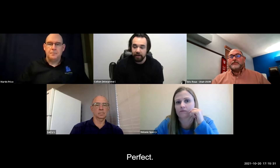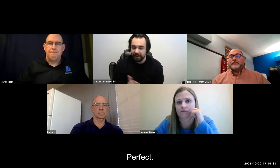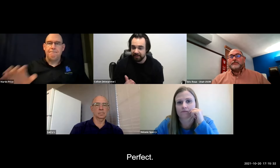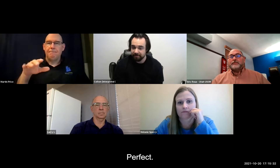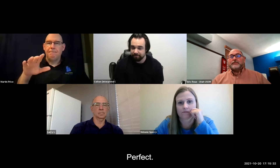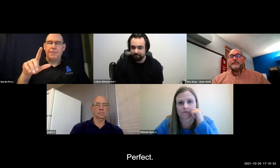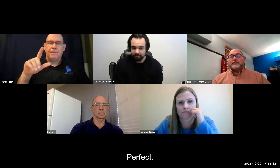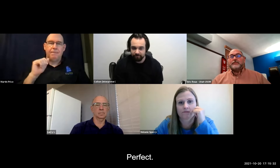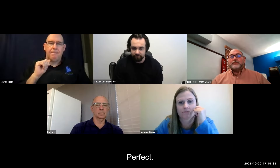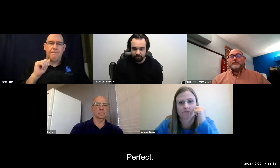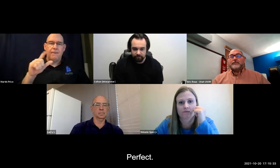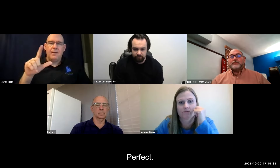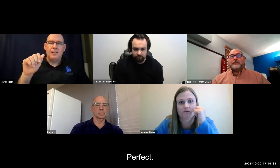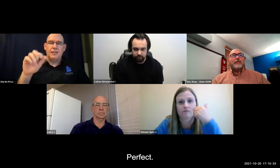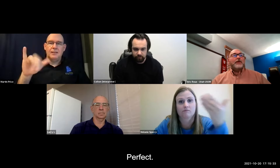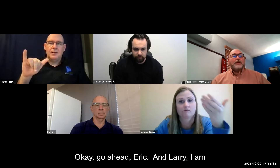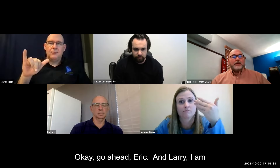Okay, go ahead, Eric.